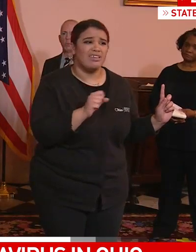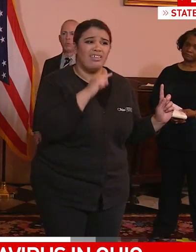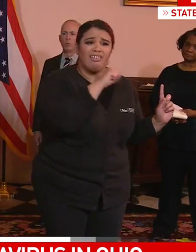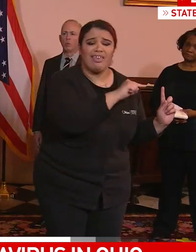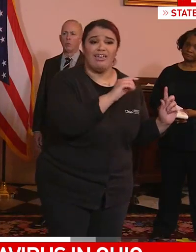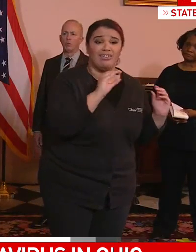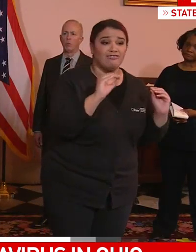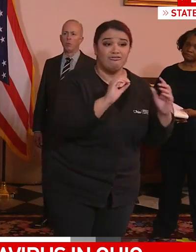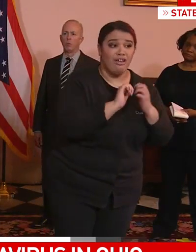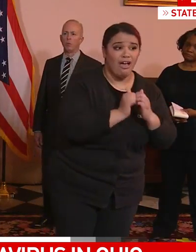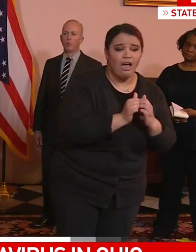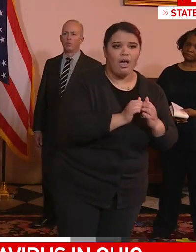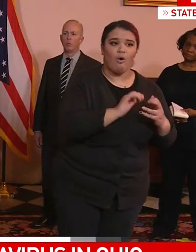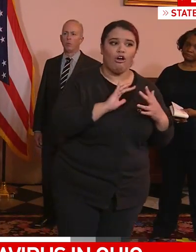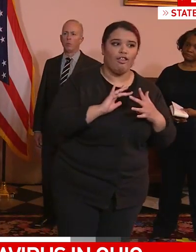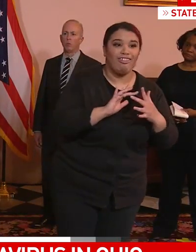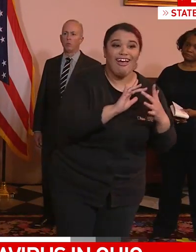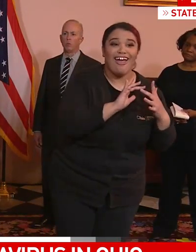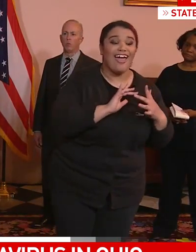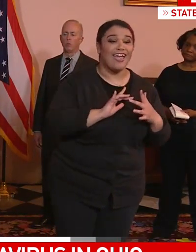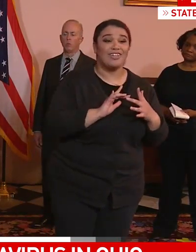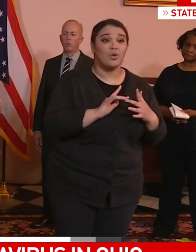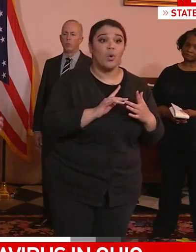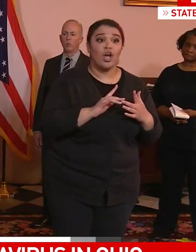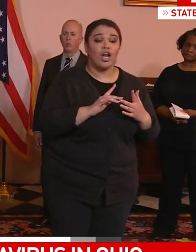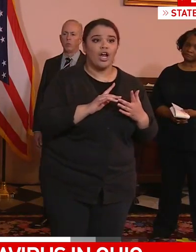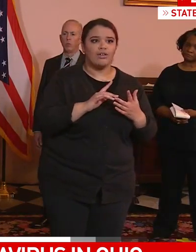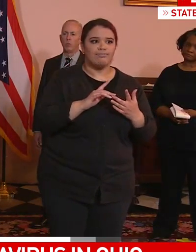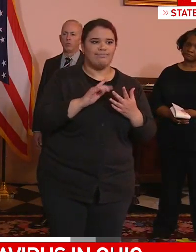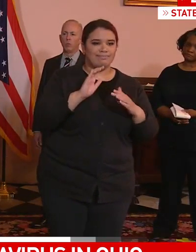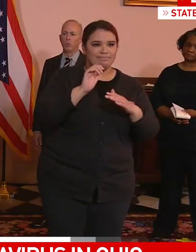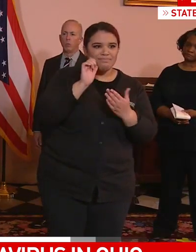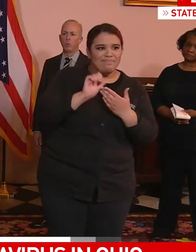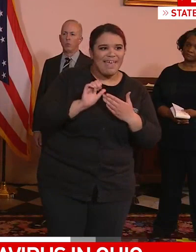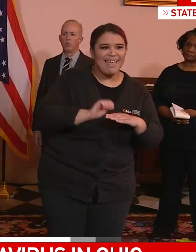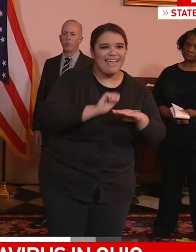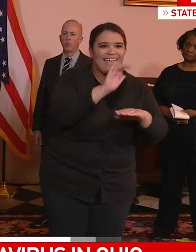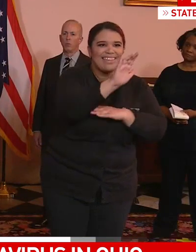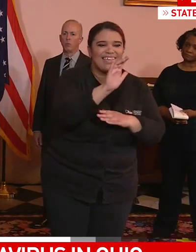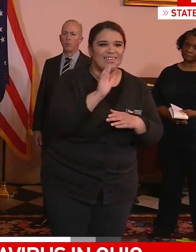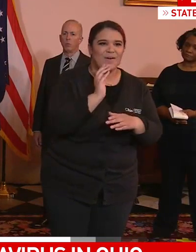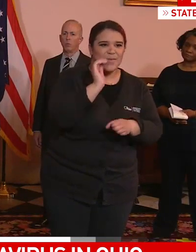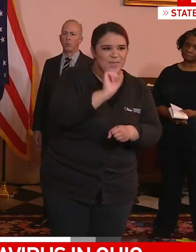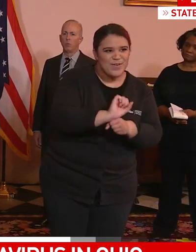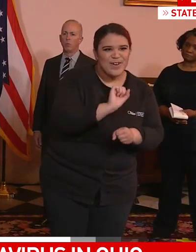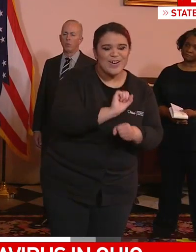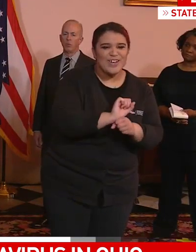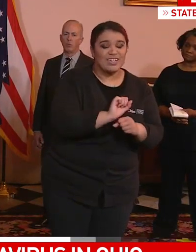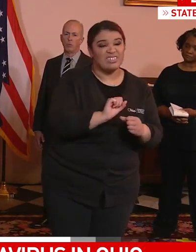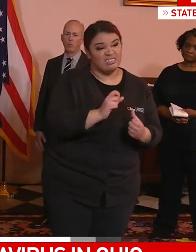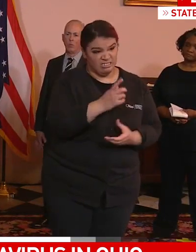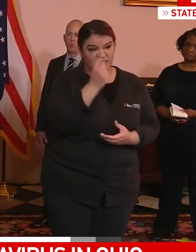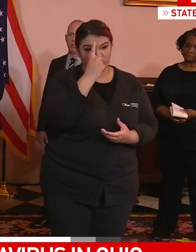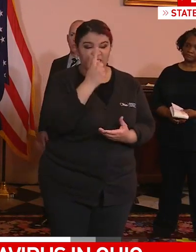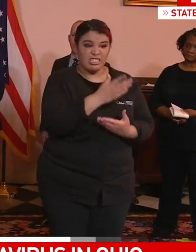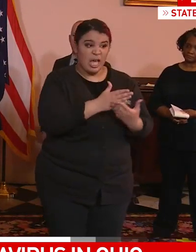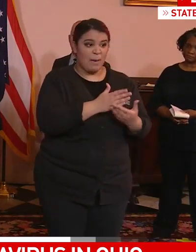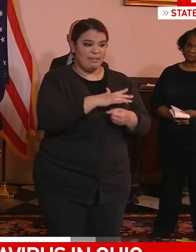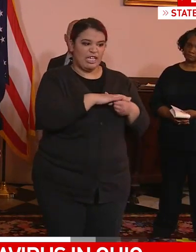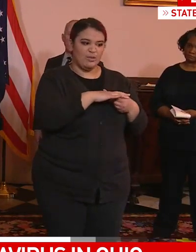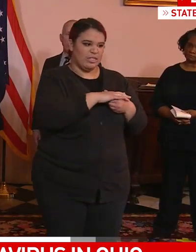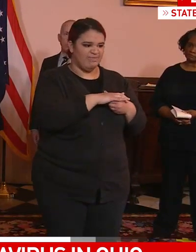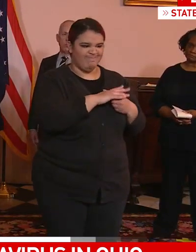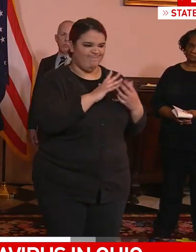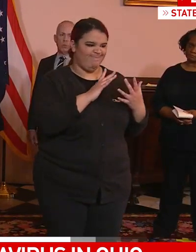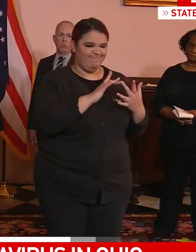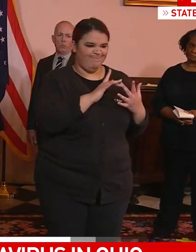online or kind of the old-fashioned way, which is sending assignments home in those areas where they cannot do it online. So thanks